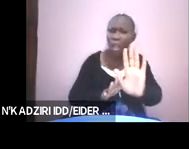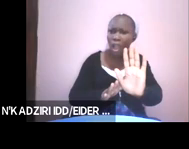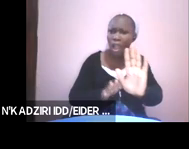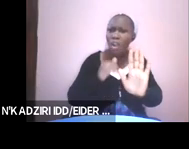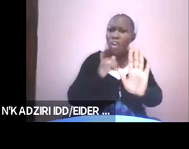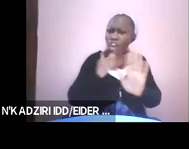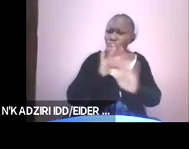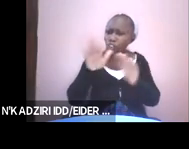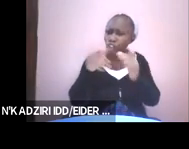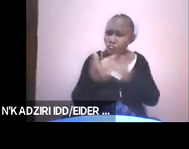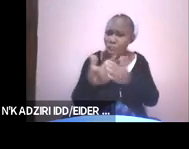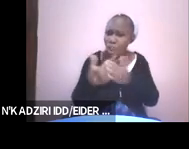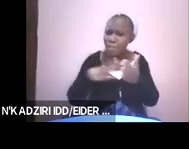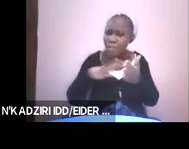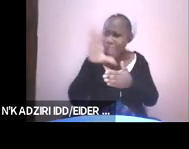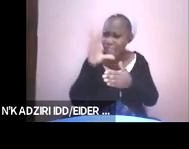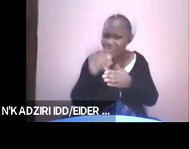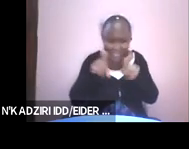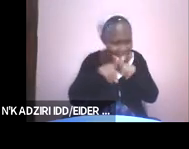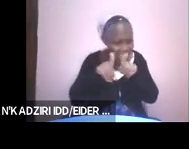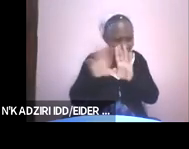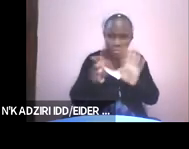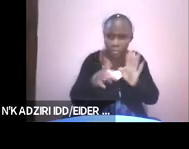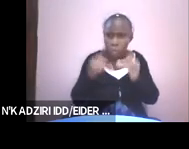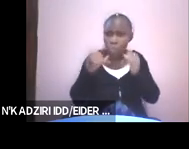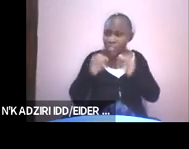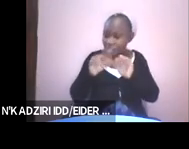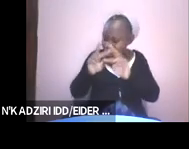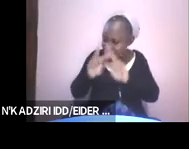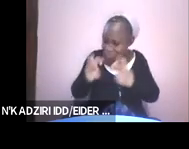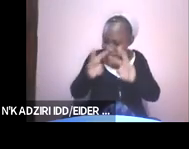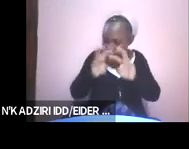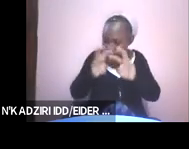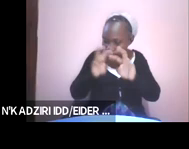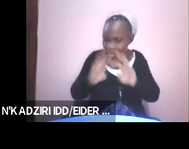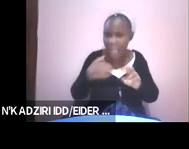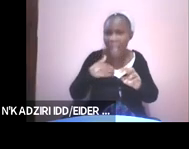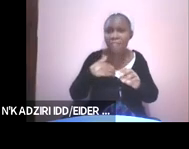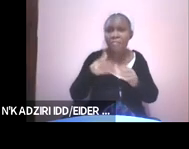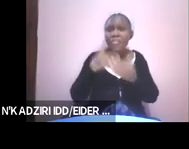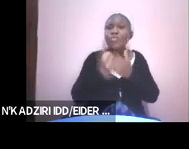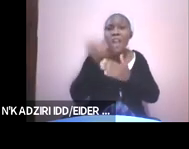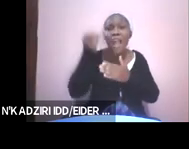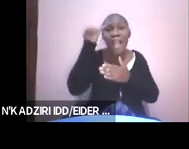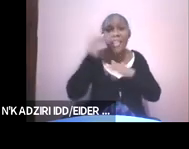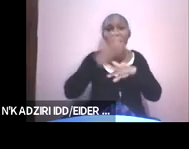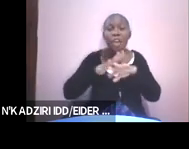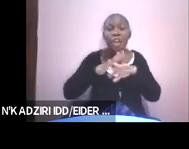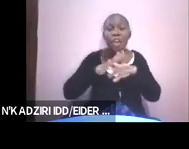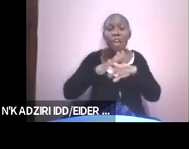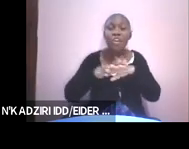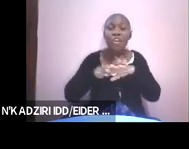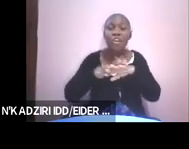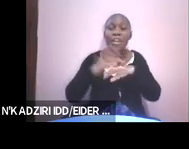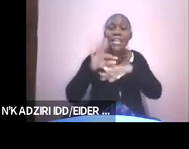variable, we started to discover new research or new ideas about how skin color variation evolved. And variation in skin